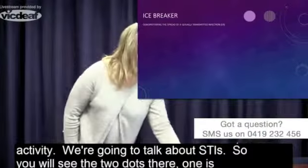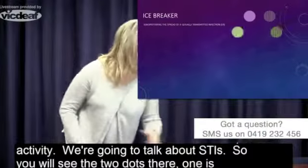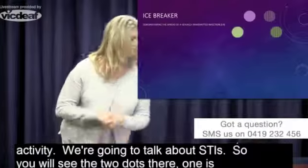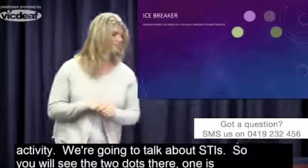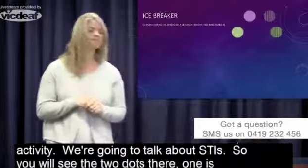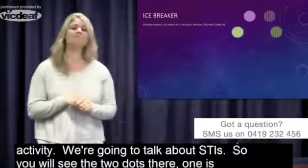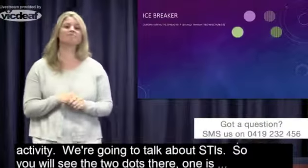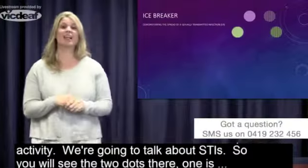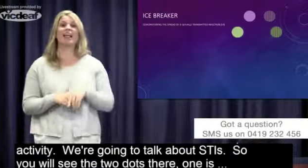had sex.